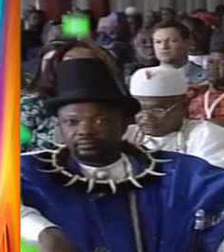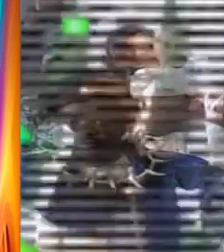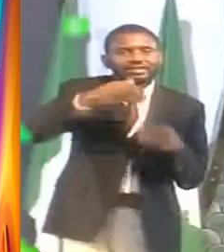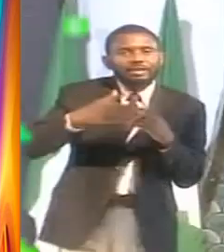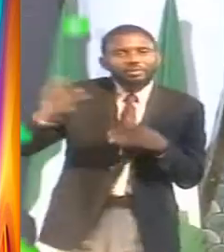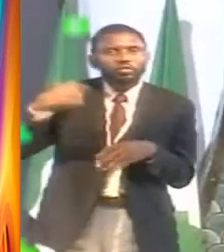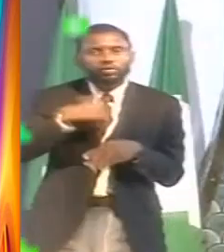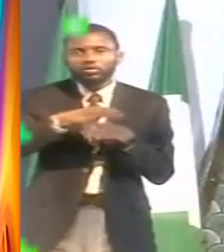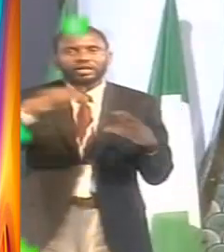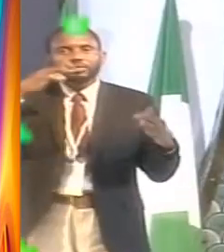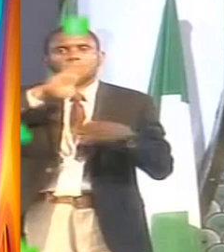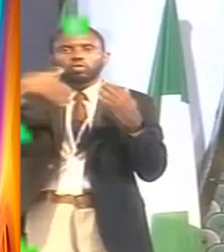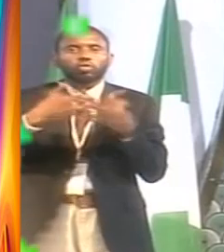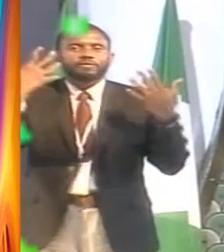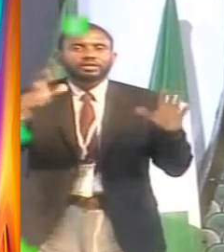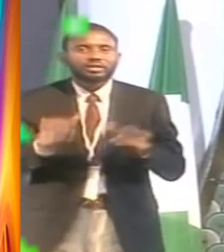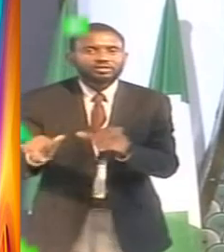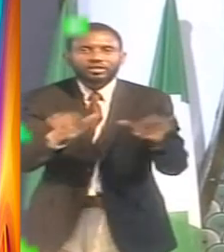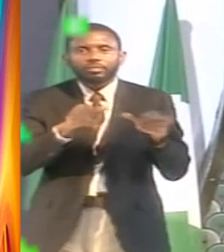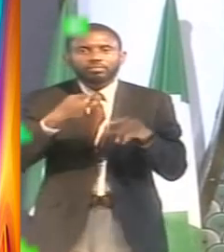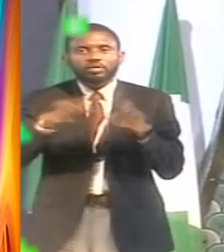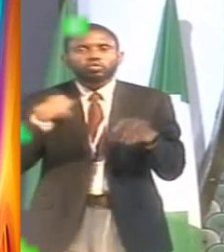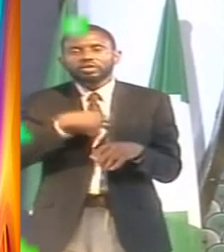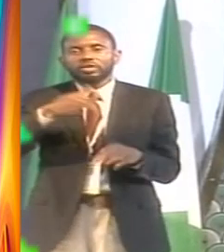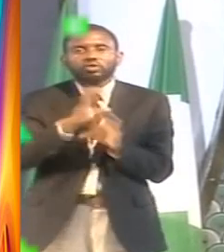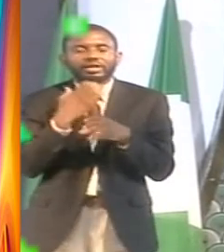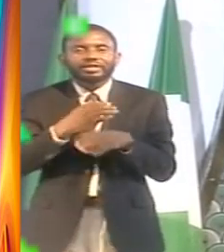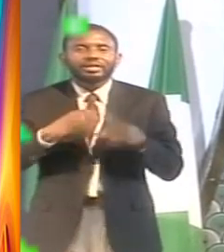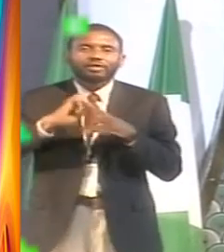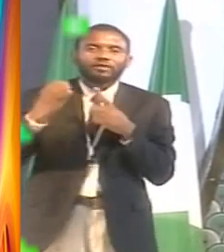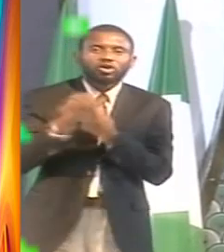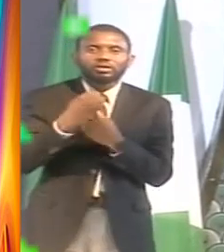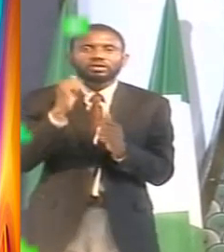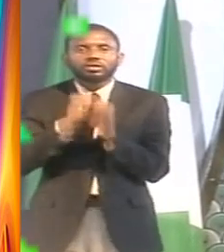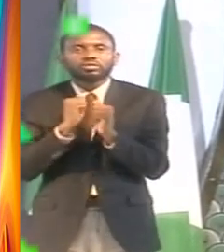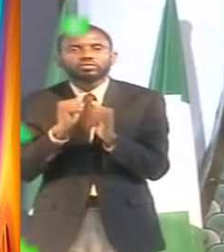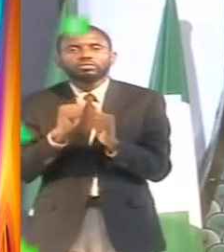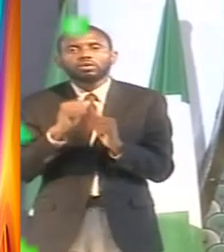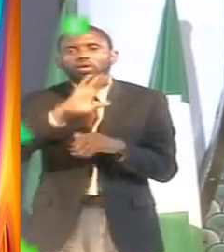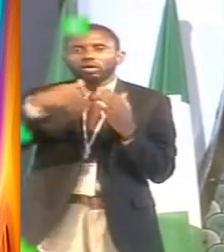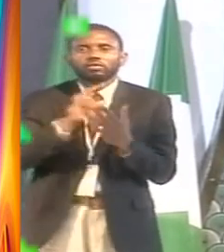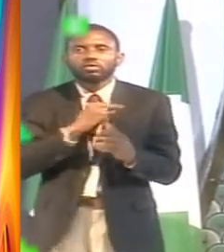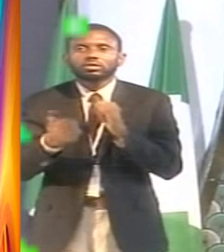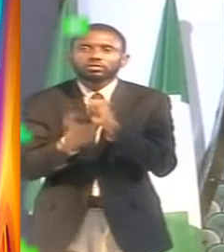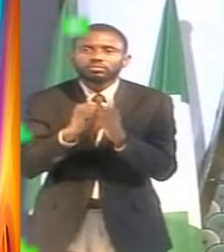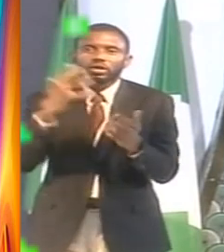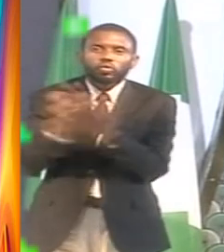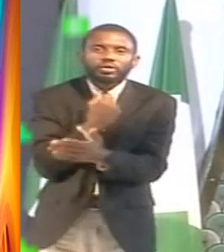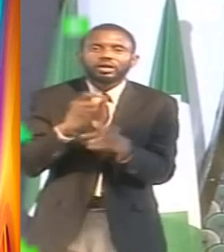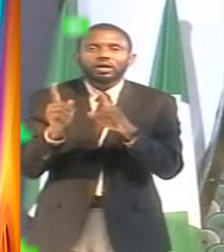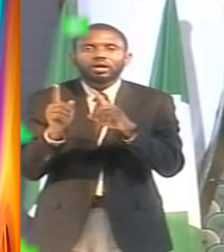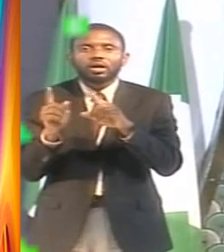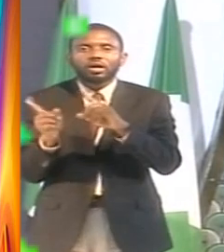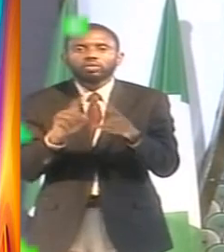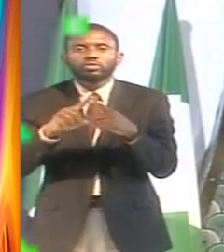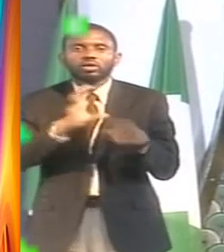but let us create an environment in which all of us can compete. And we will win according to our energy and our speed.